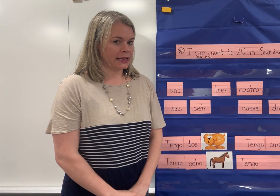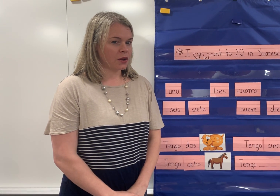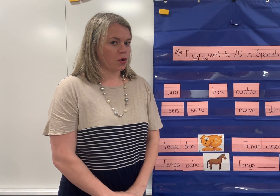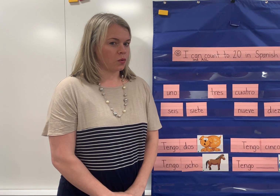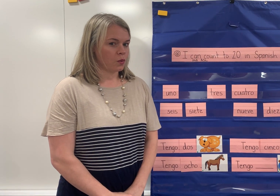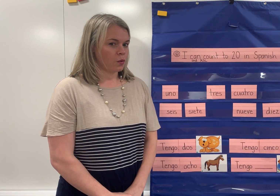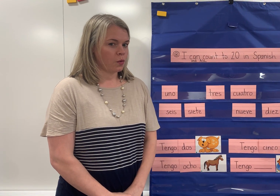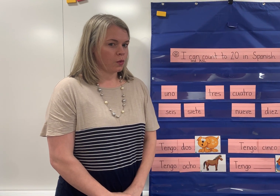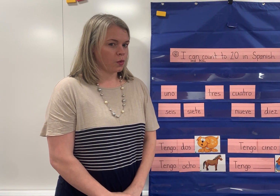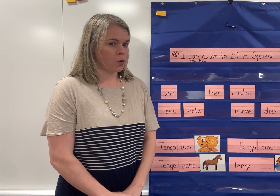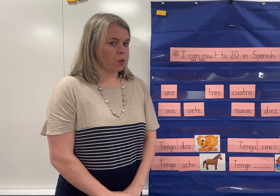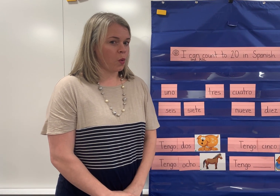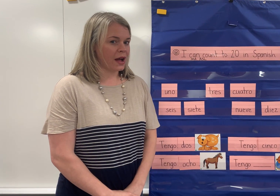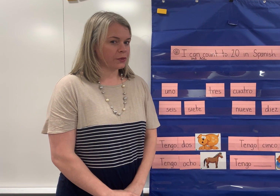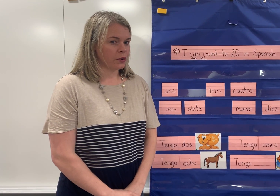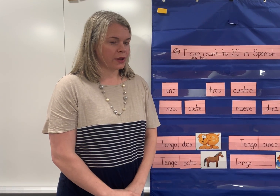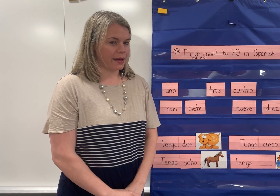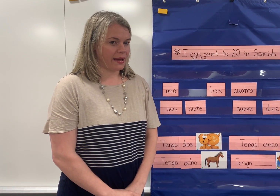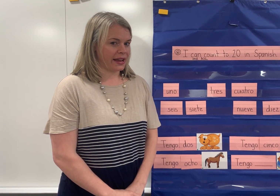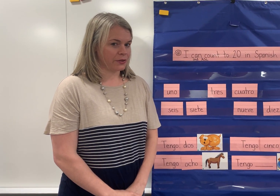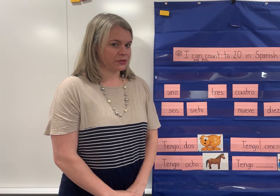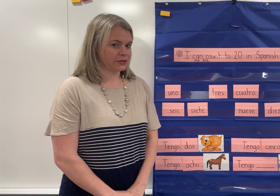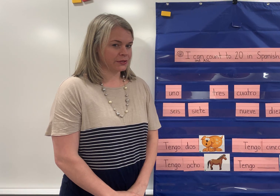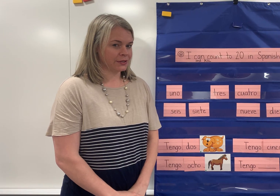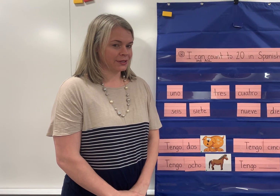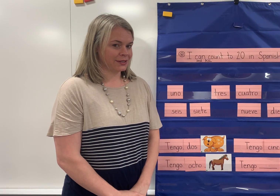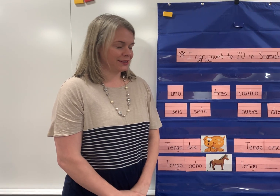Tengo 4 caballos.